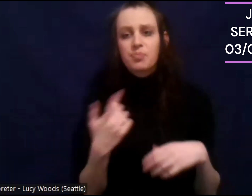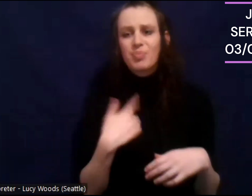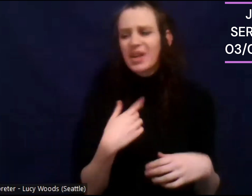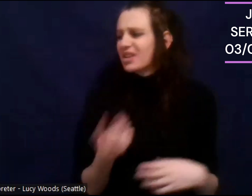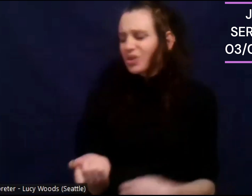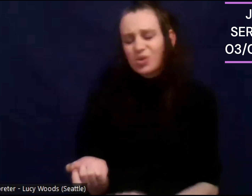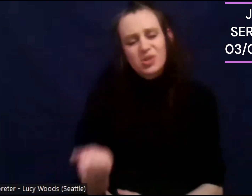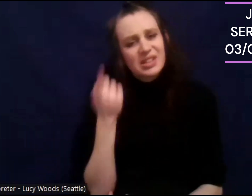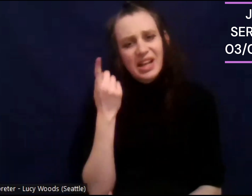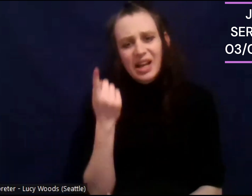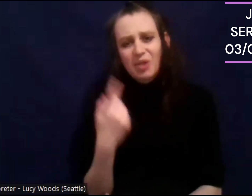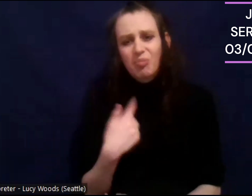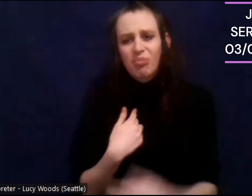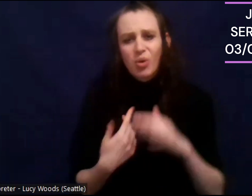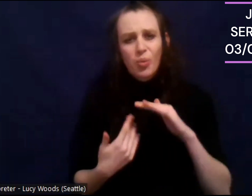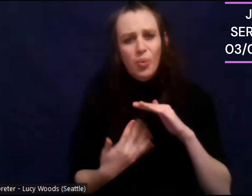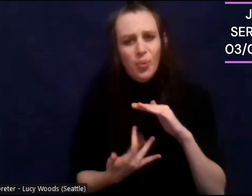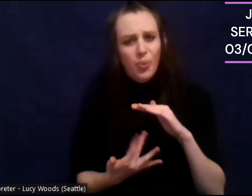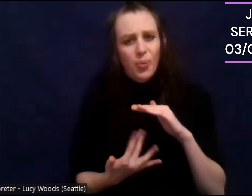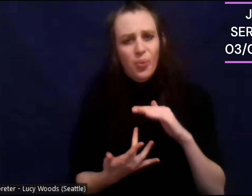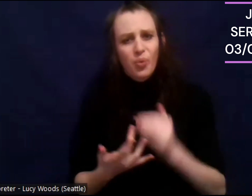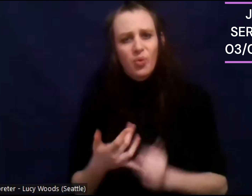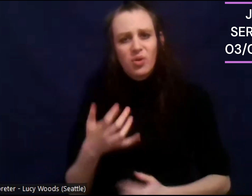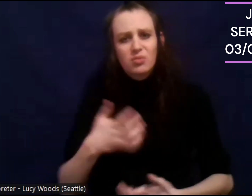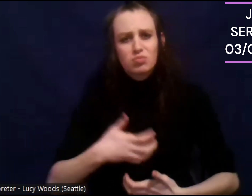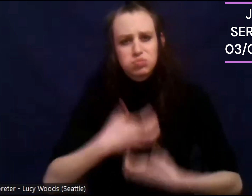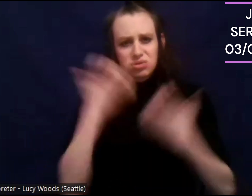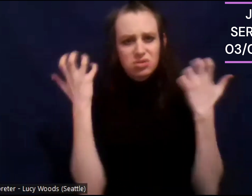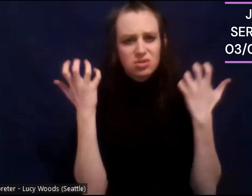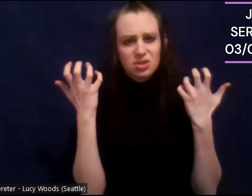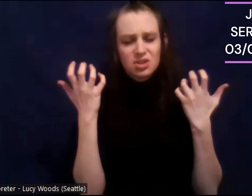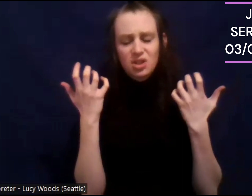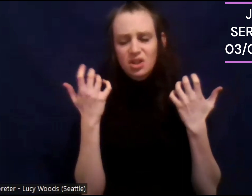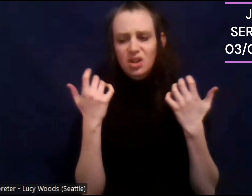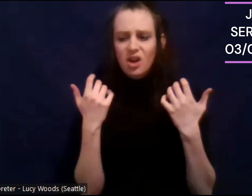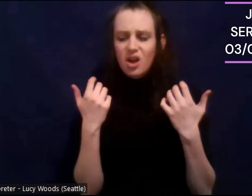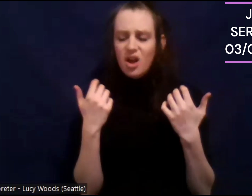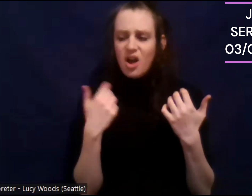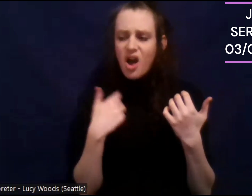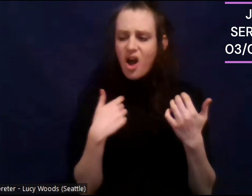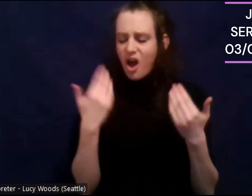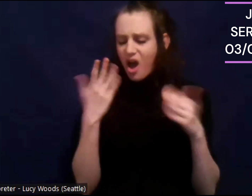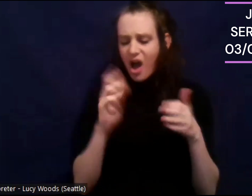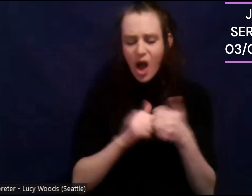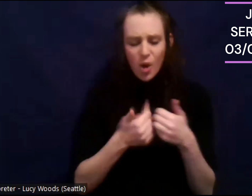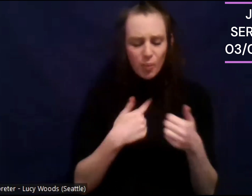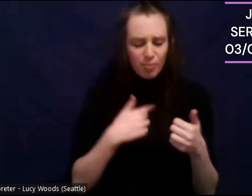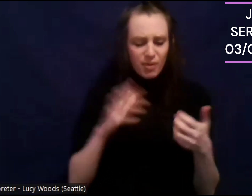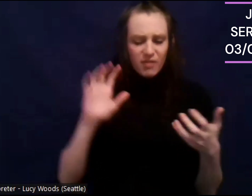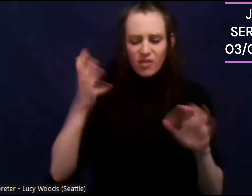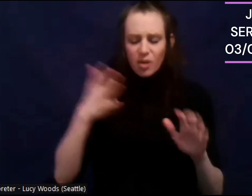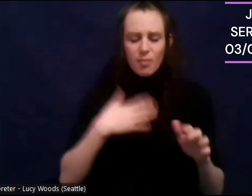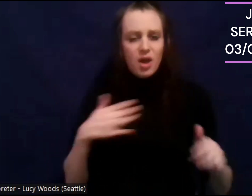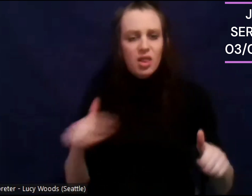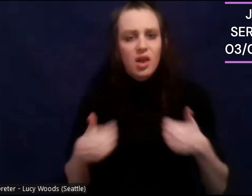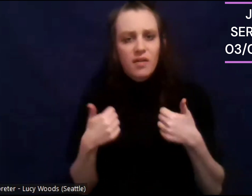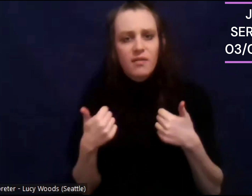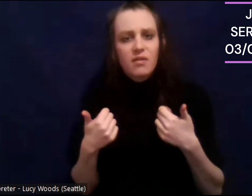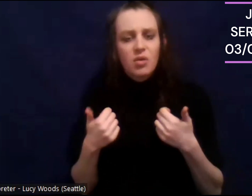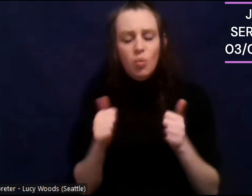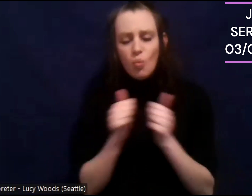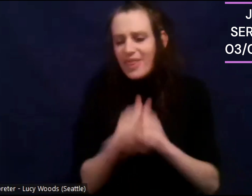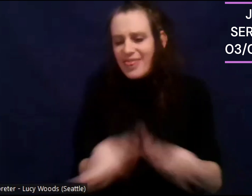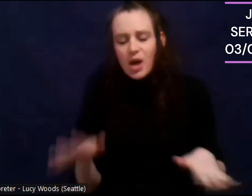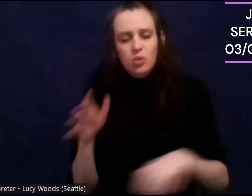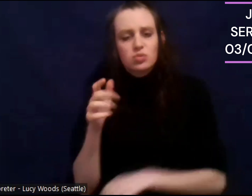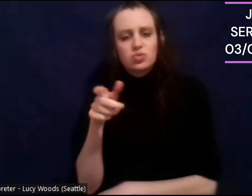bitterly resentful and angry, and just I didn't understand how I managed to do this to my life without drinking and